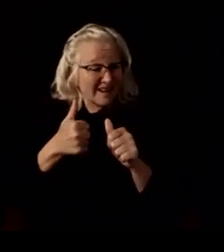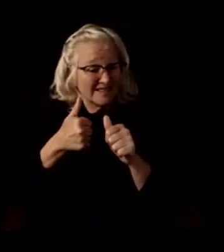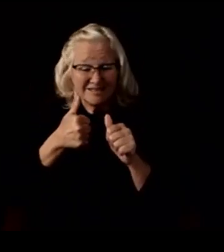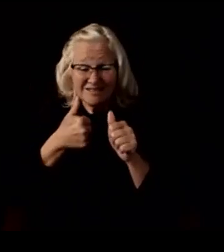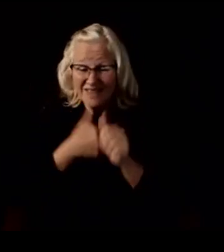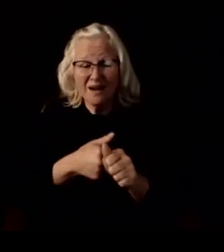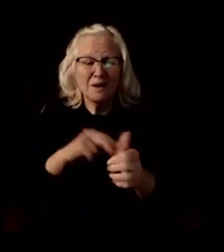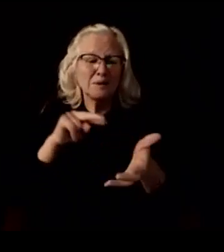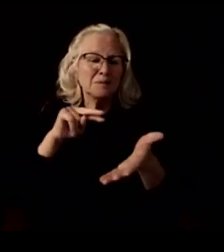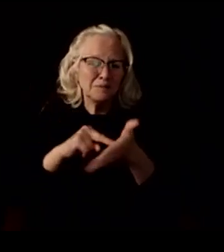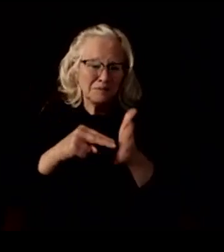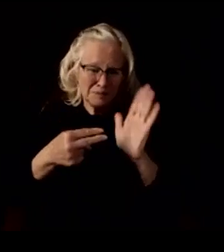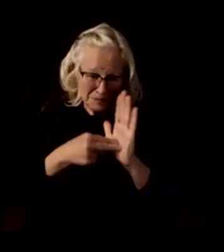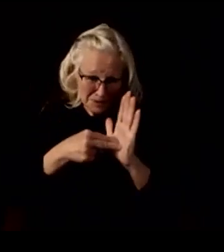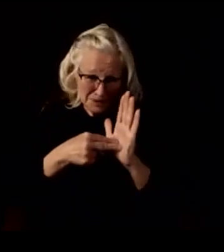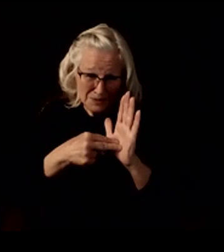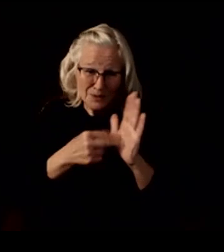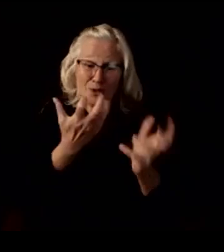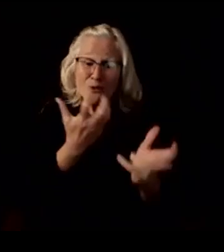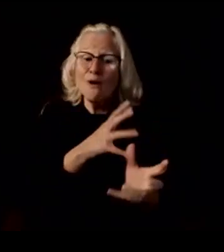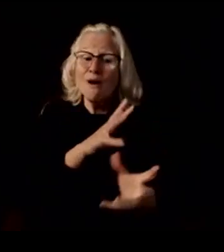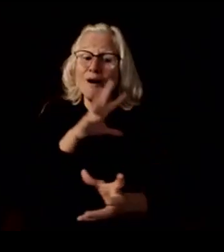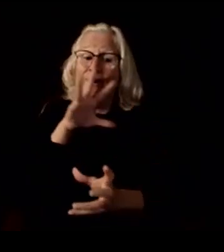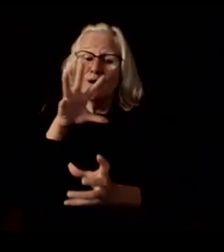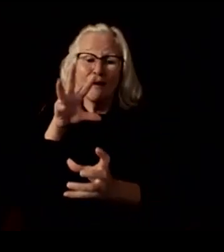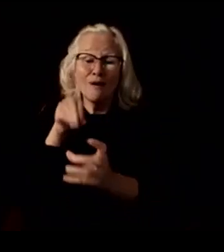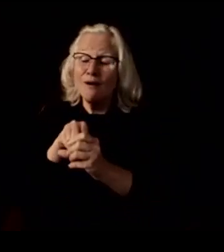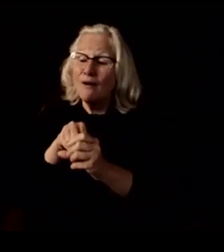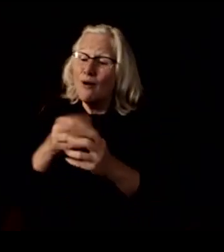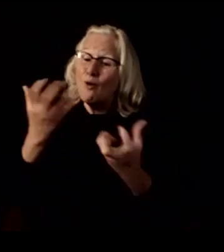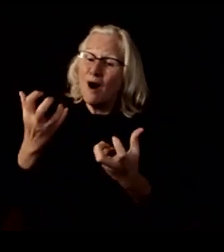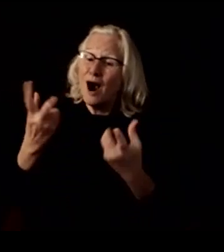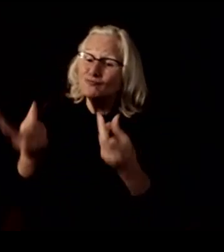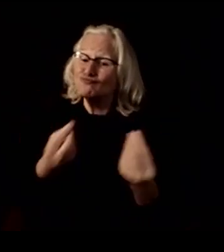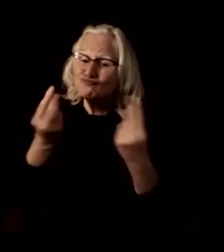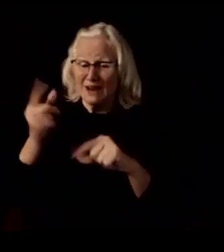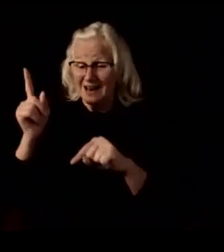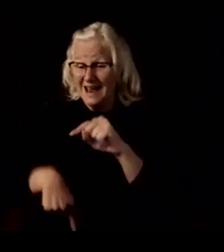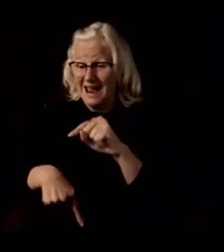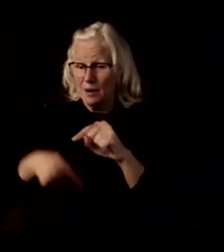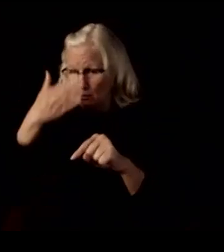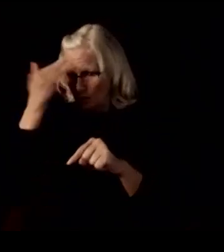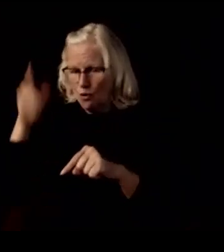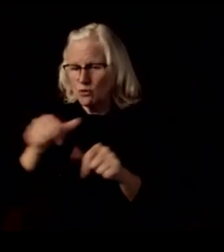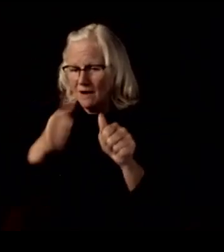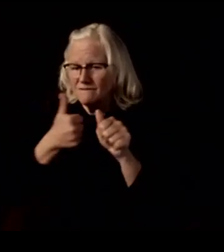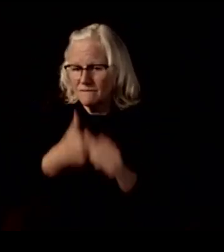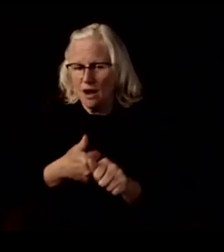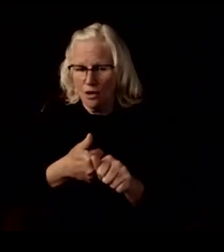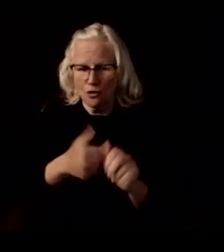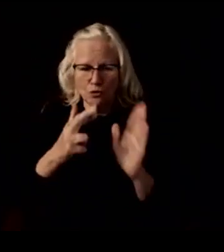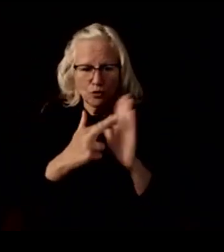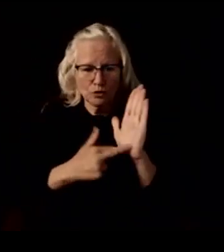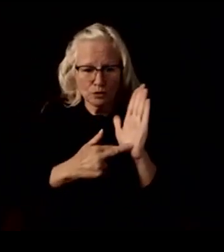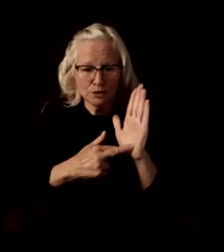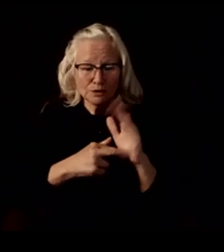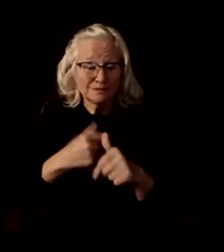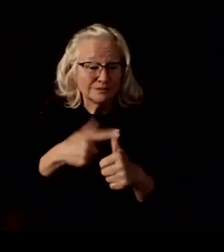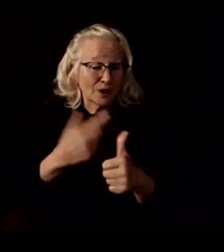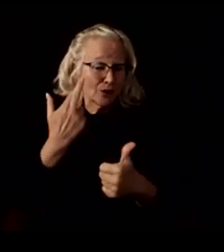schools, visit loved ones in long-term care, have more indoor dining at restaurants, participate in social events, and so